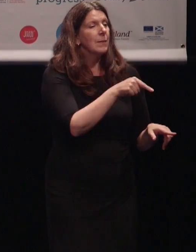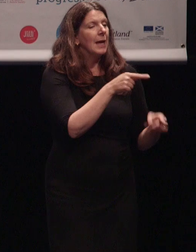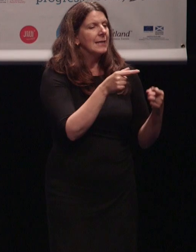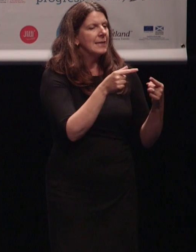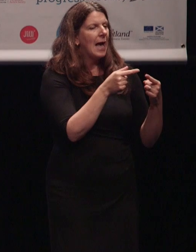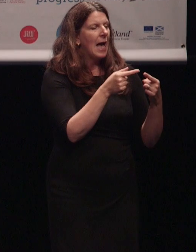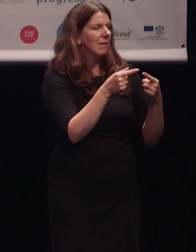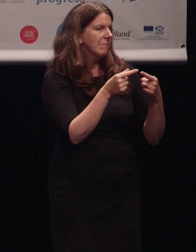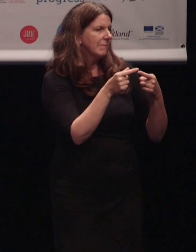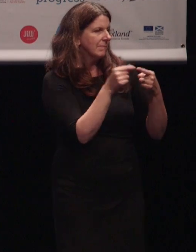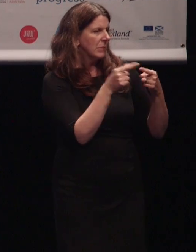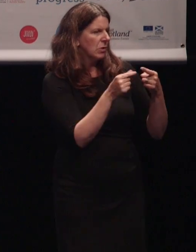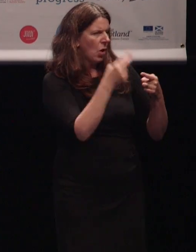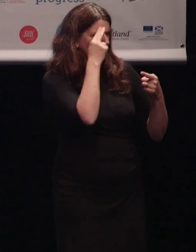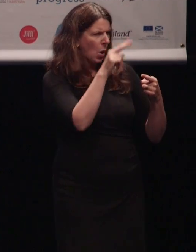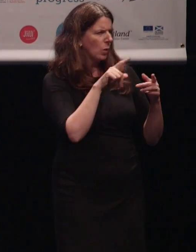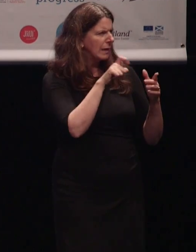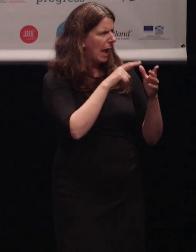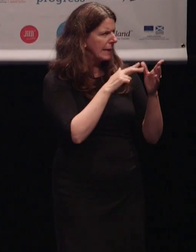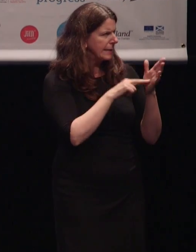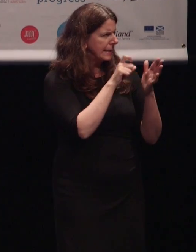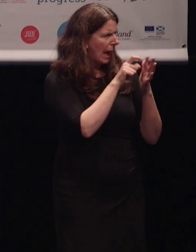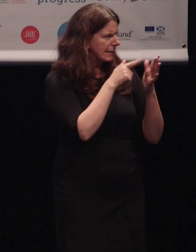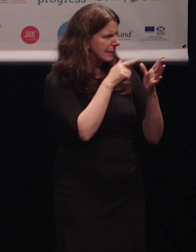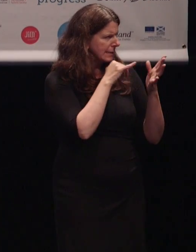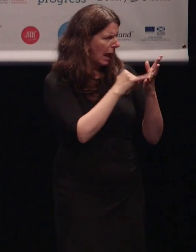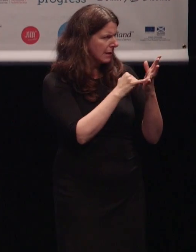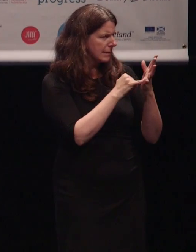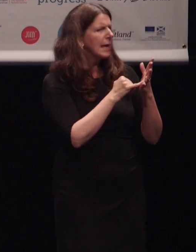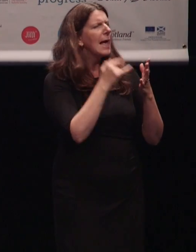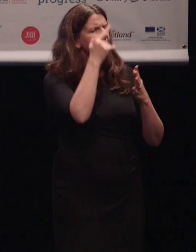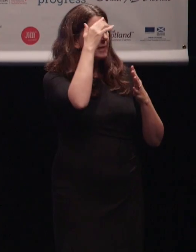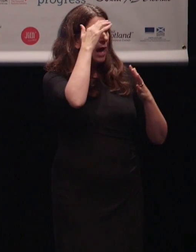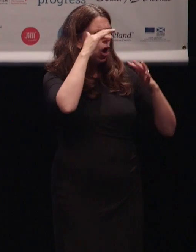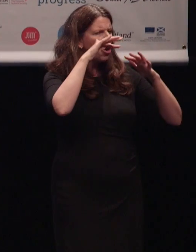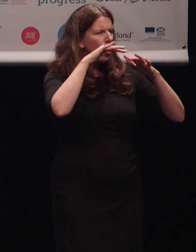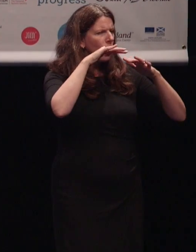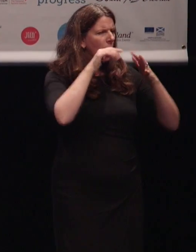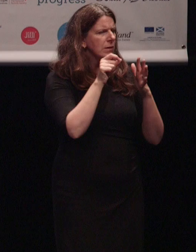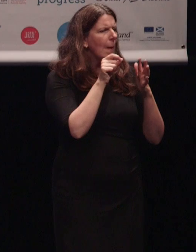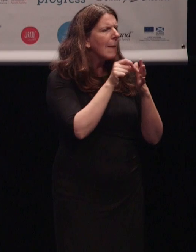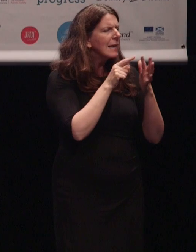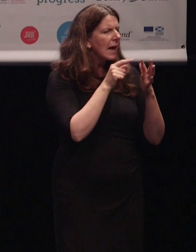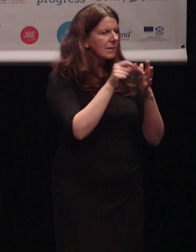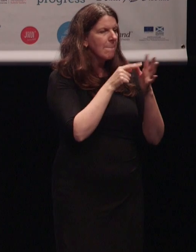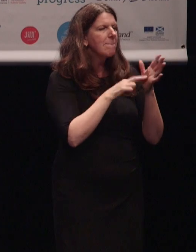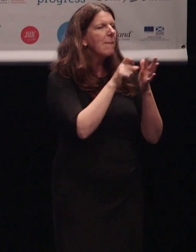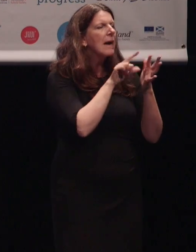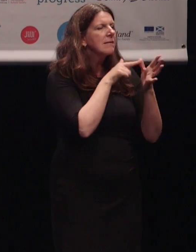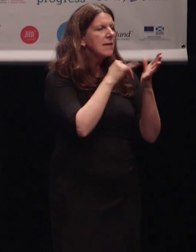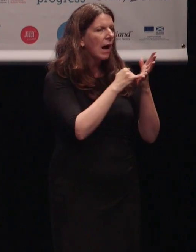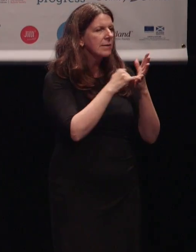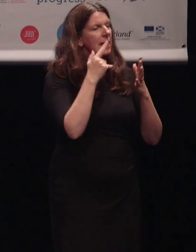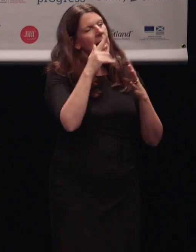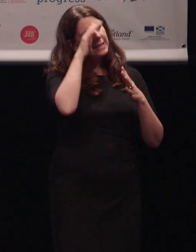PANDAS, pediatric autoimmune neuropsychiatric disorder associated with streptococci infection. And